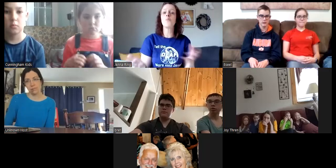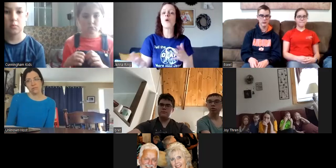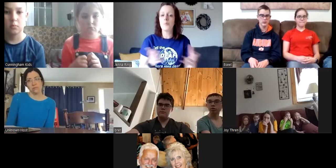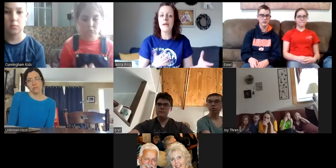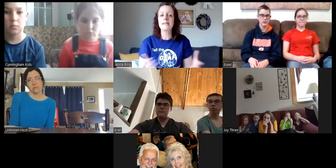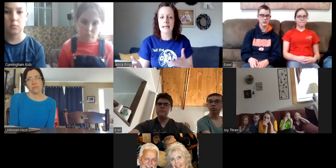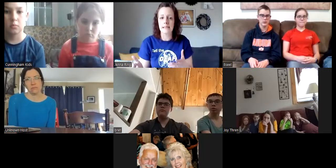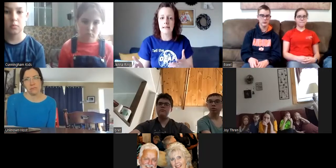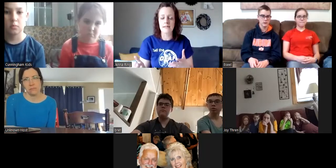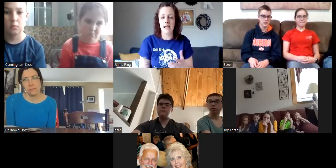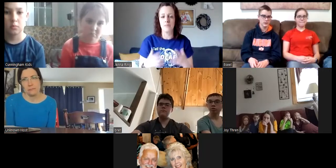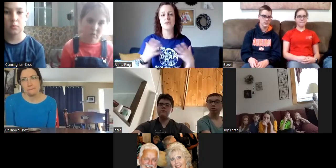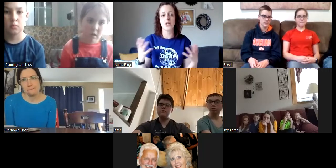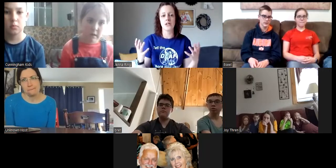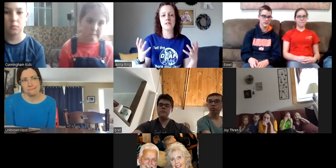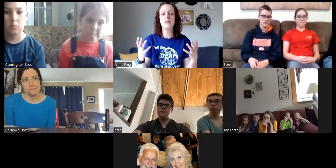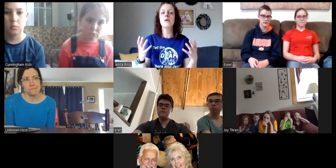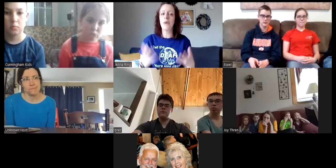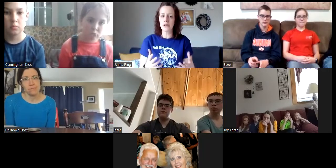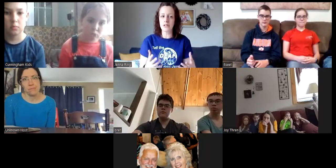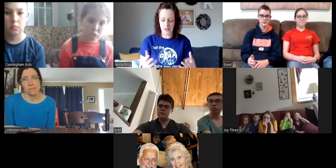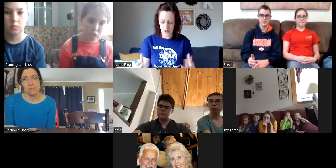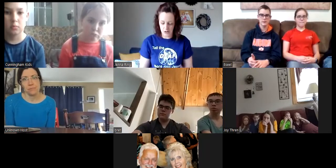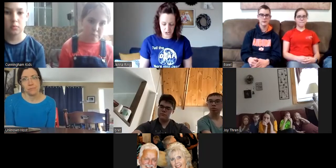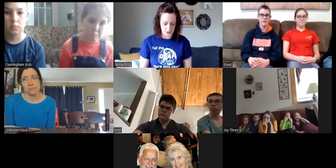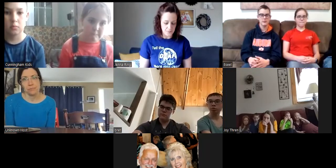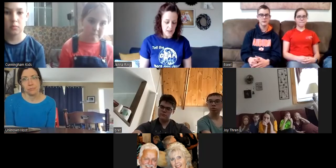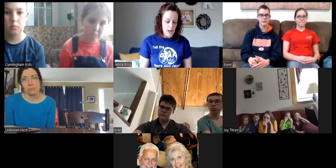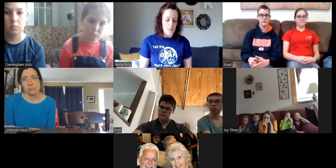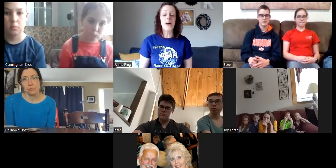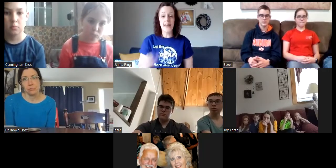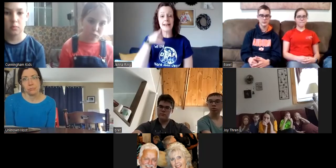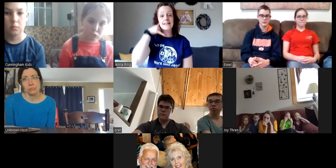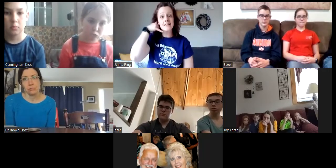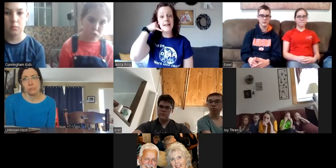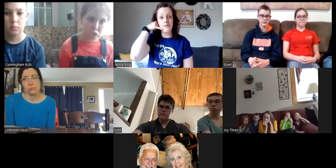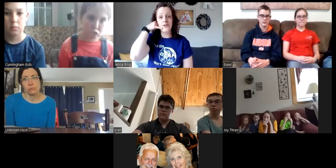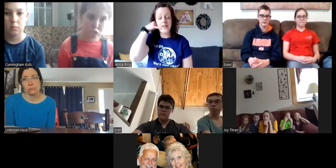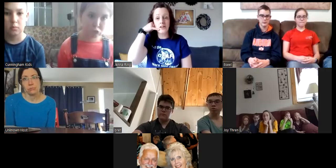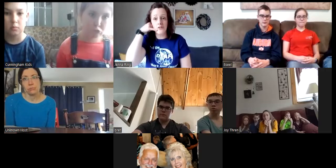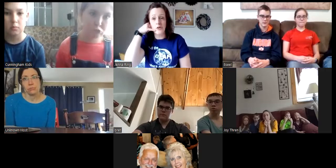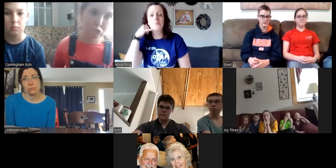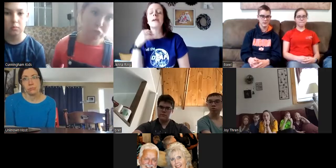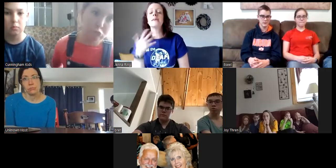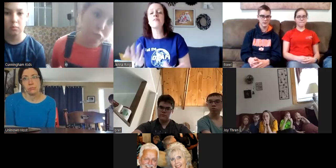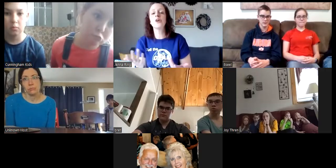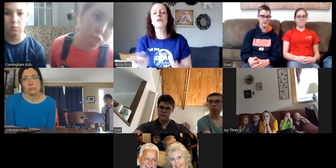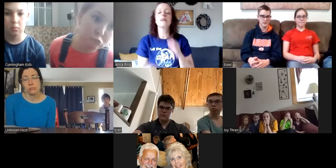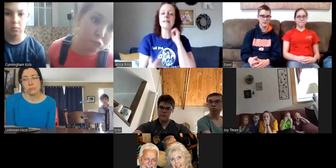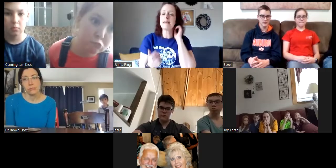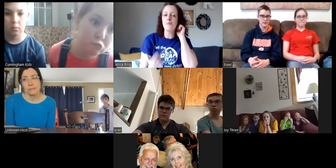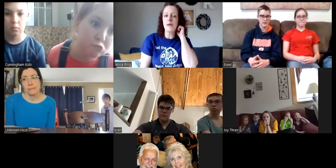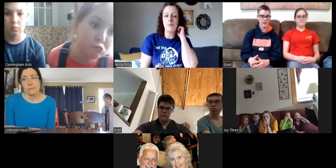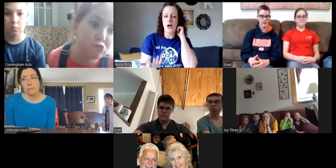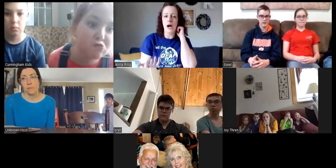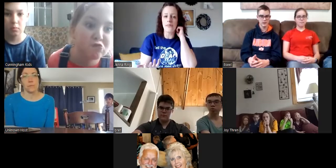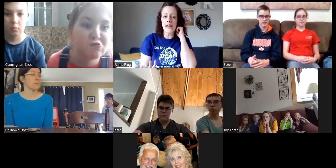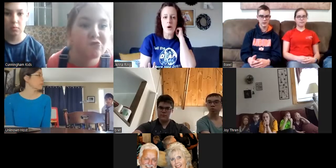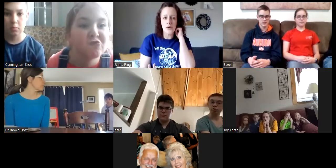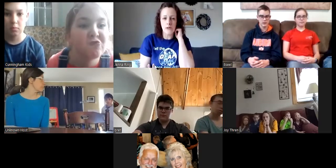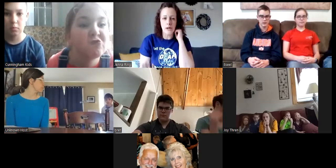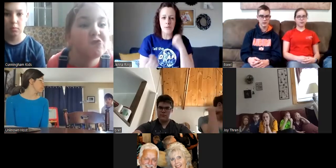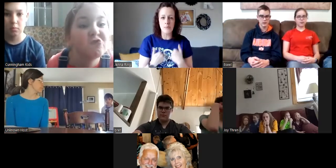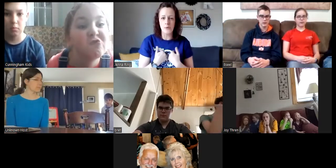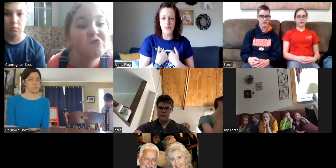deaf, but they work basically the same. They're just better technology. But that is the sign for telephone, because if you're deaf people,